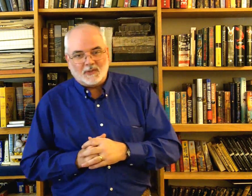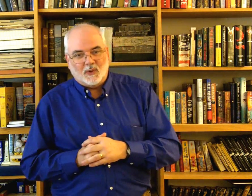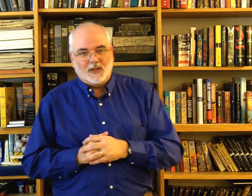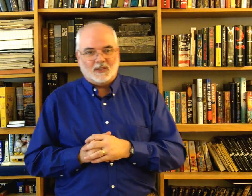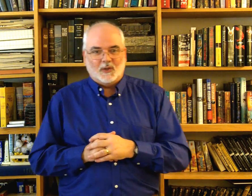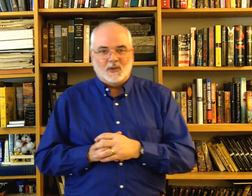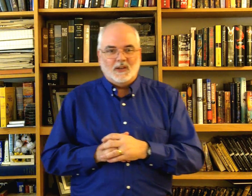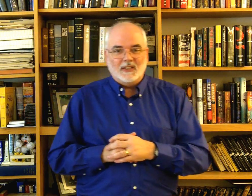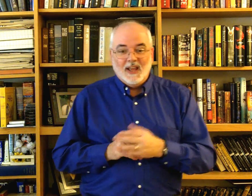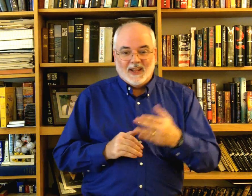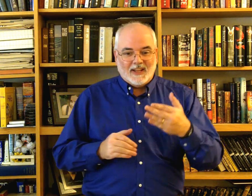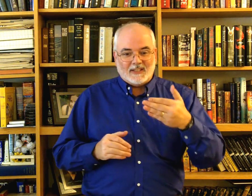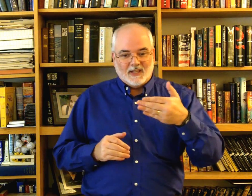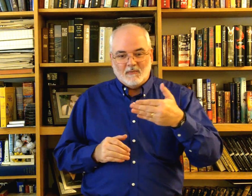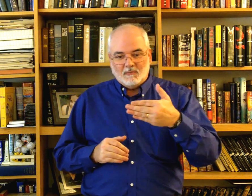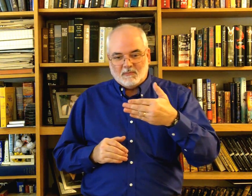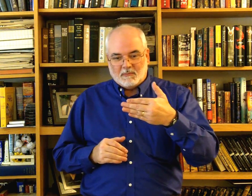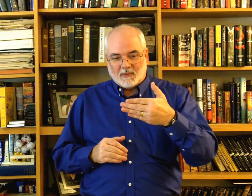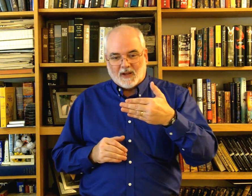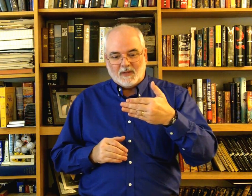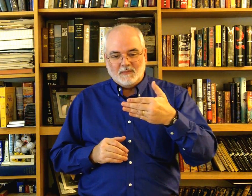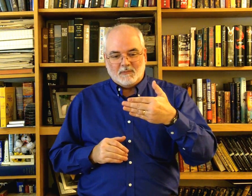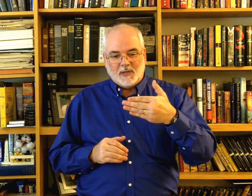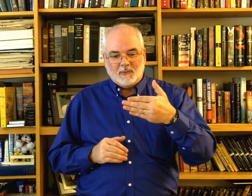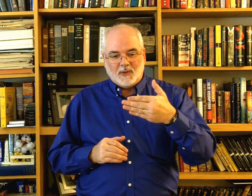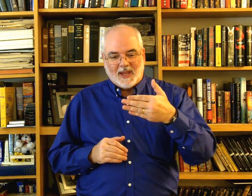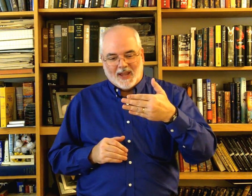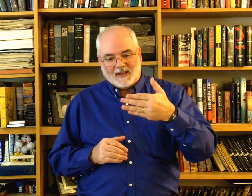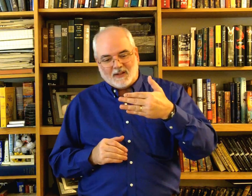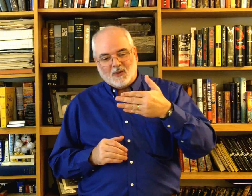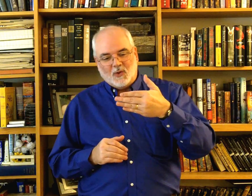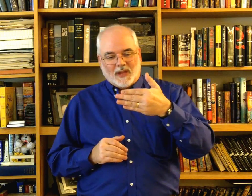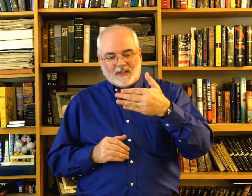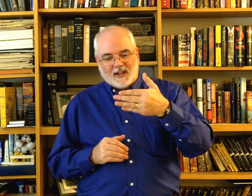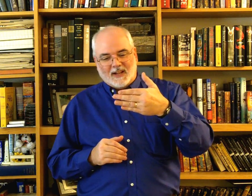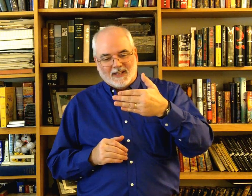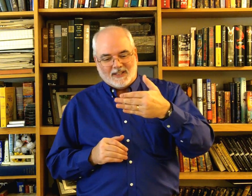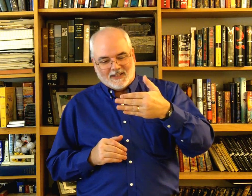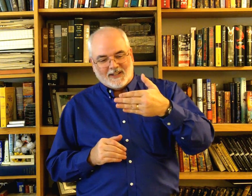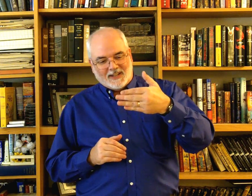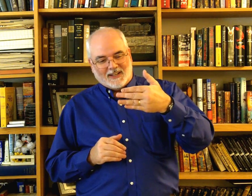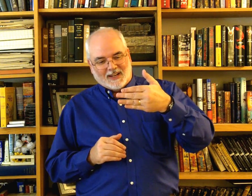20 or so years, that sometimes people can't do that. They sit there and they say,